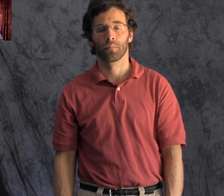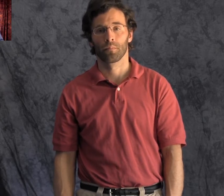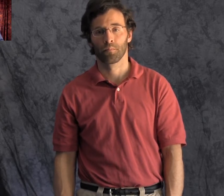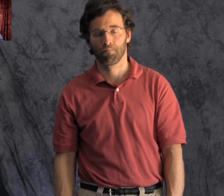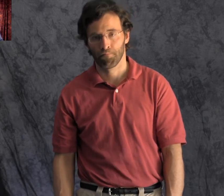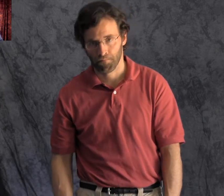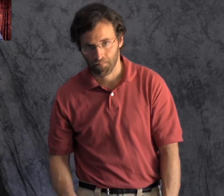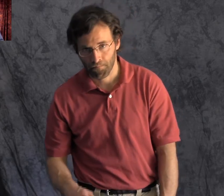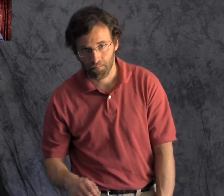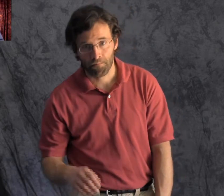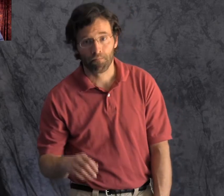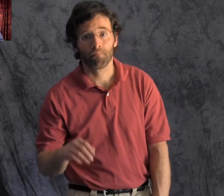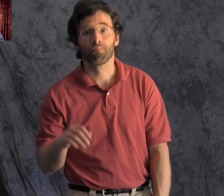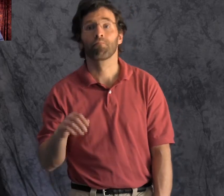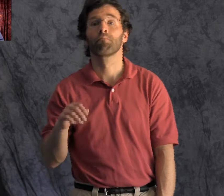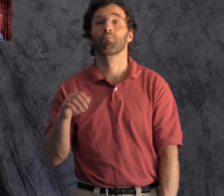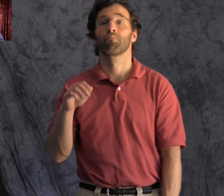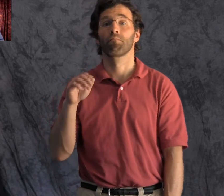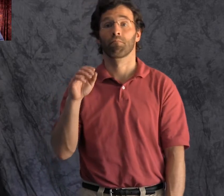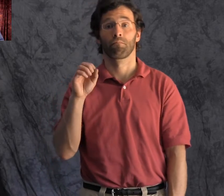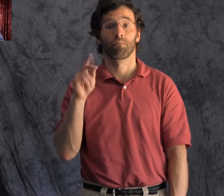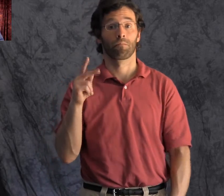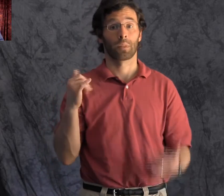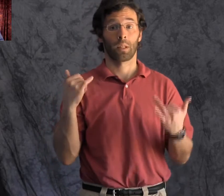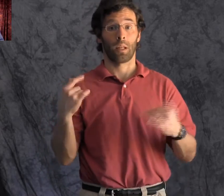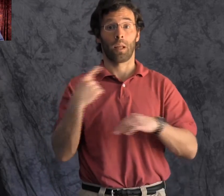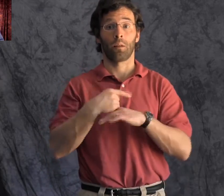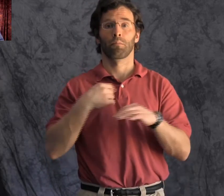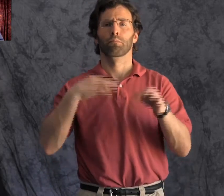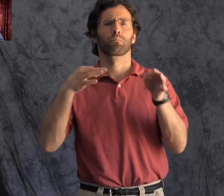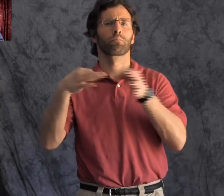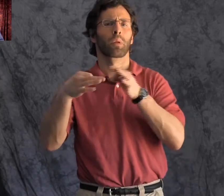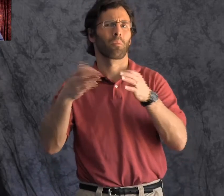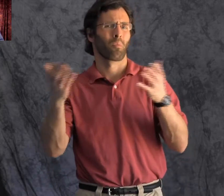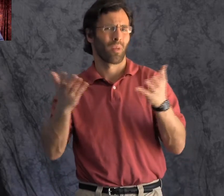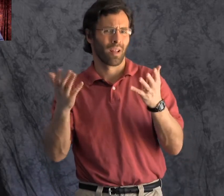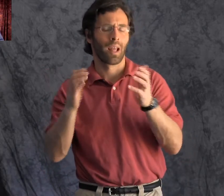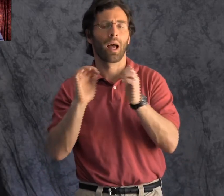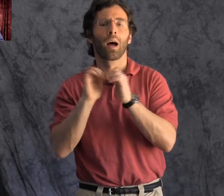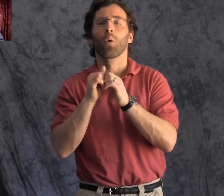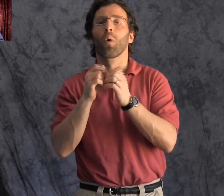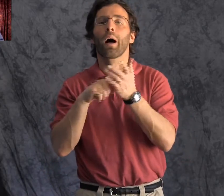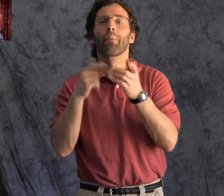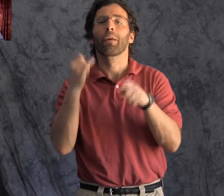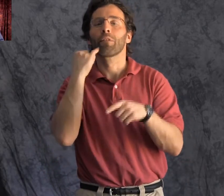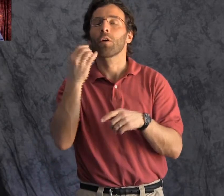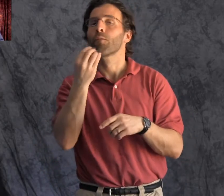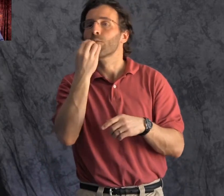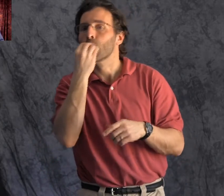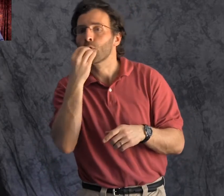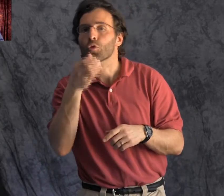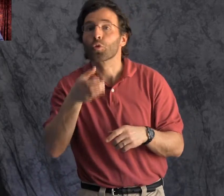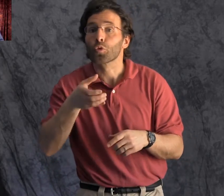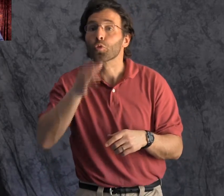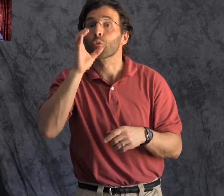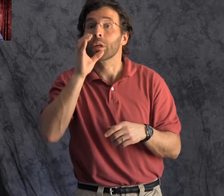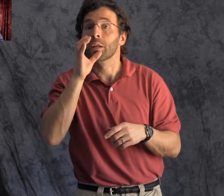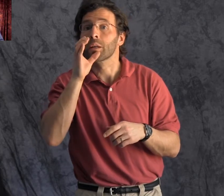system. Food or beverages come into the mouth, and that's where the digestive process starts. Your teeth are used, first of